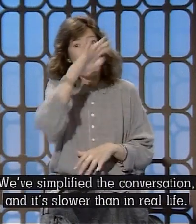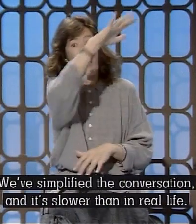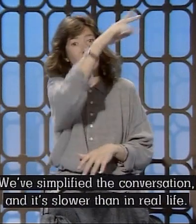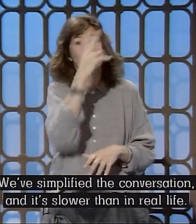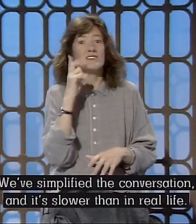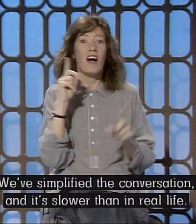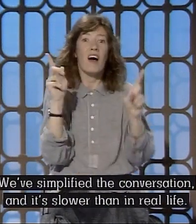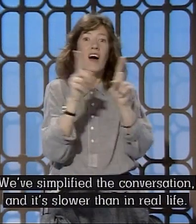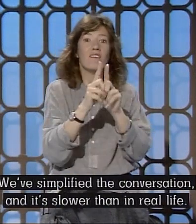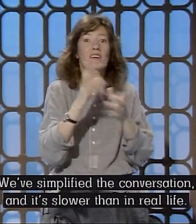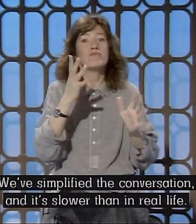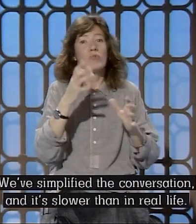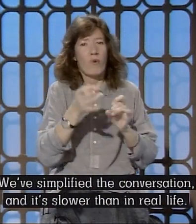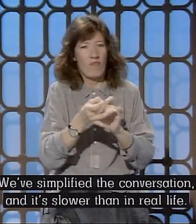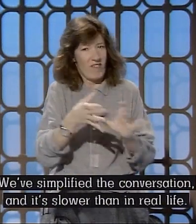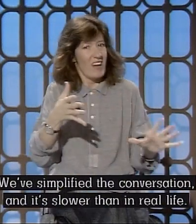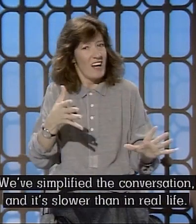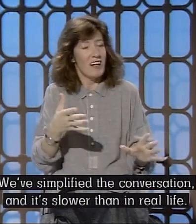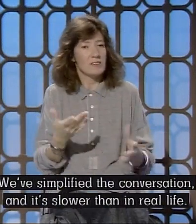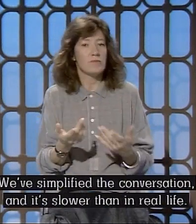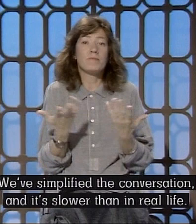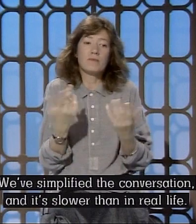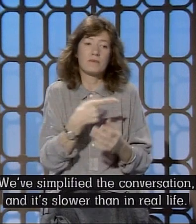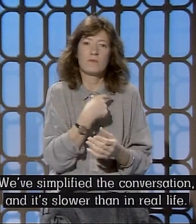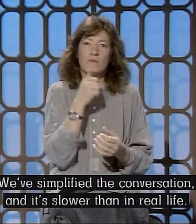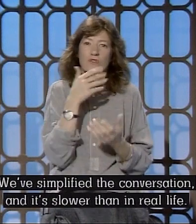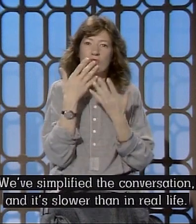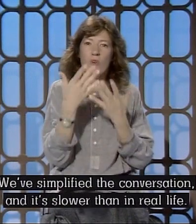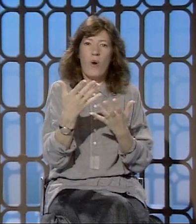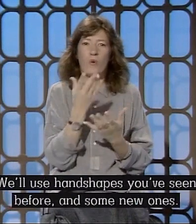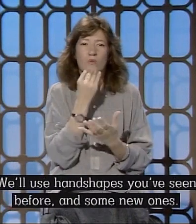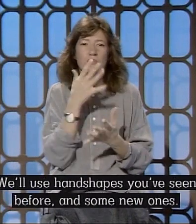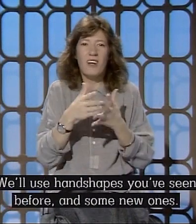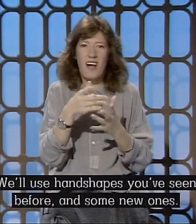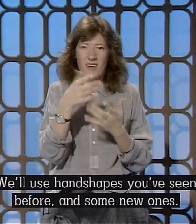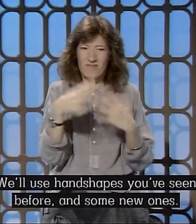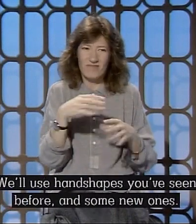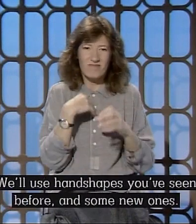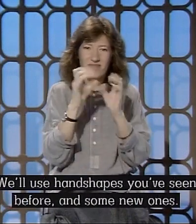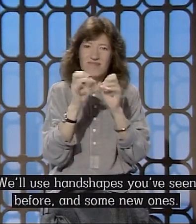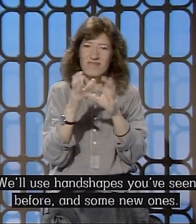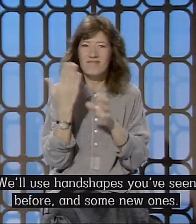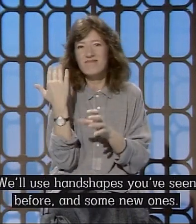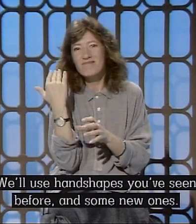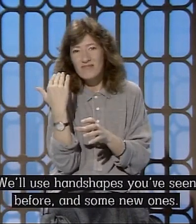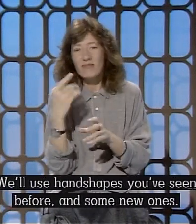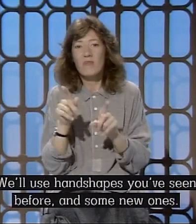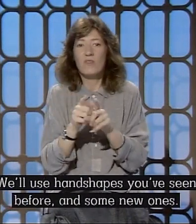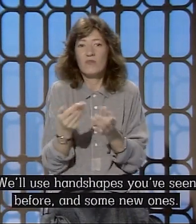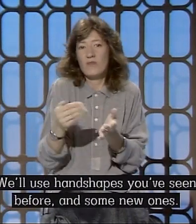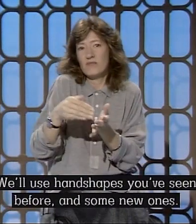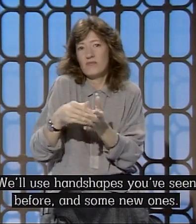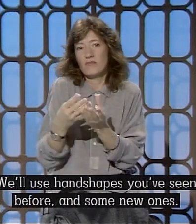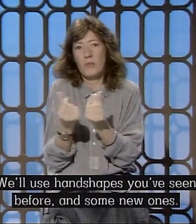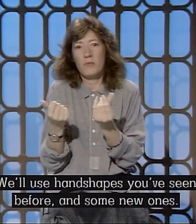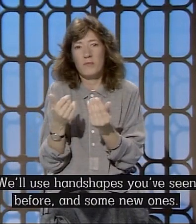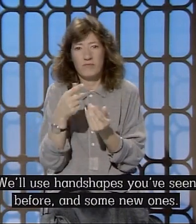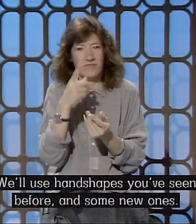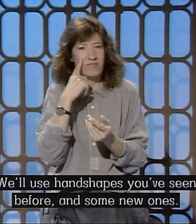the conversation, and it's a bit slower than you would find in real life. We'll use a few handshapes you've seen before, and some new